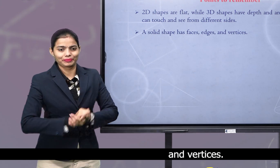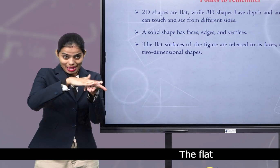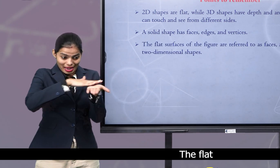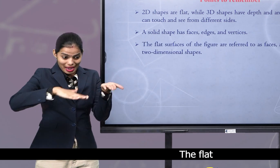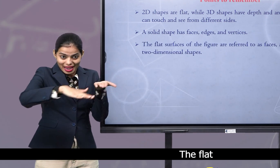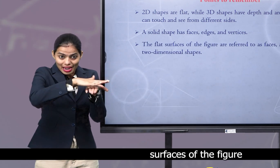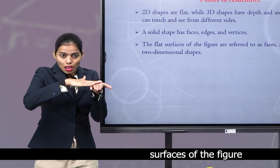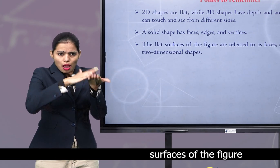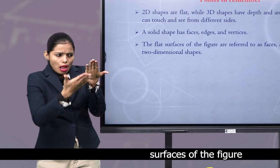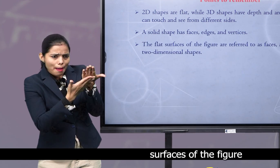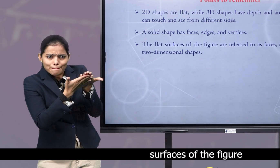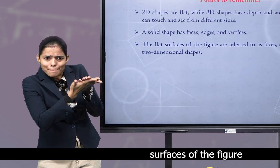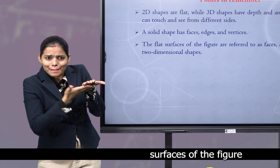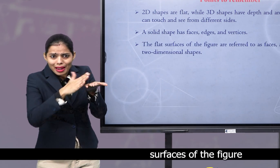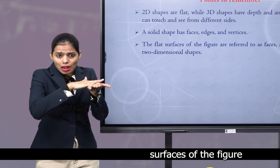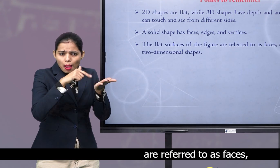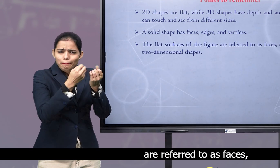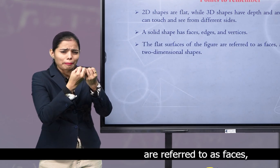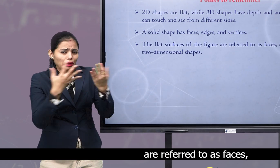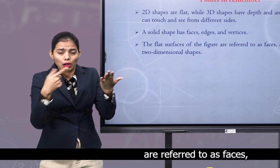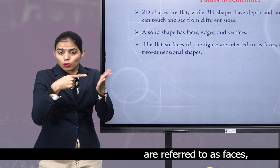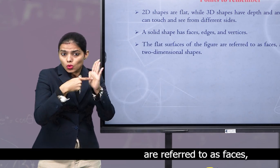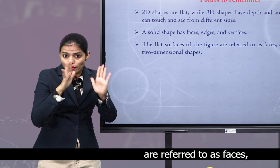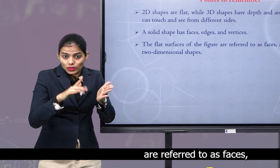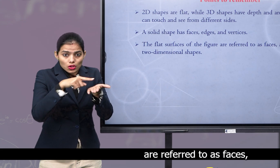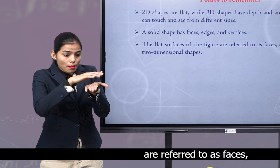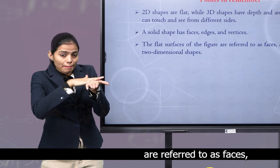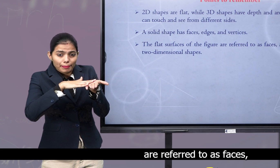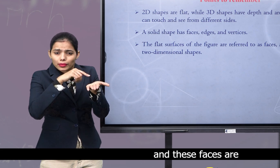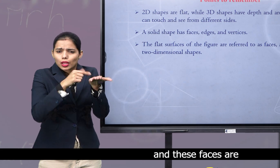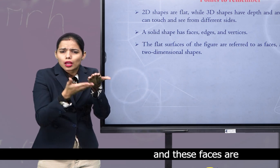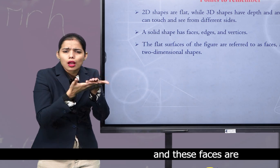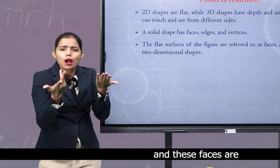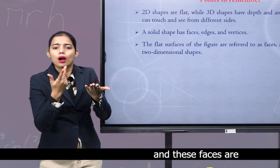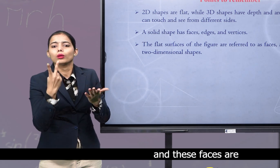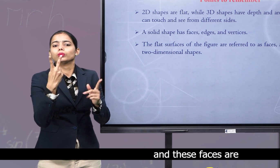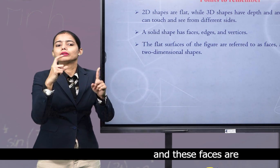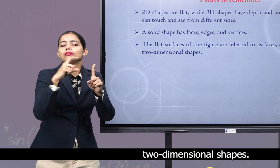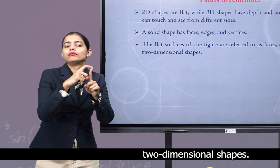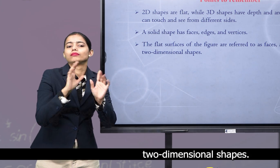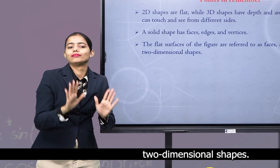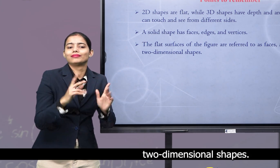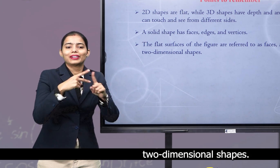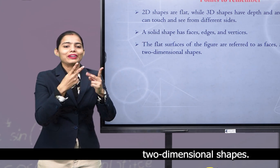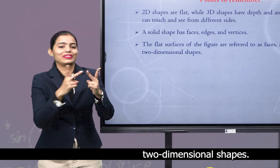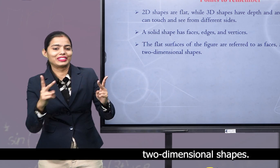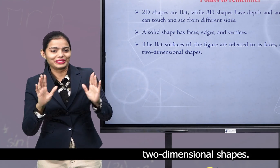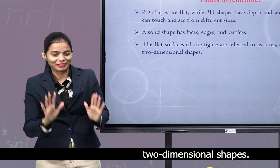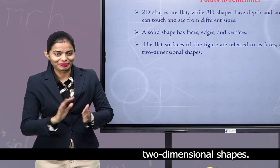The flat surfaces of the figure are referred to as faces, and these faces are two-dimensional shapes.